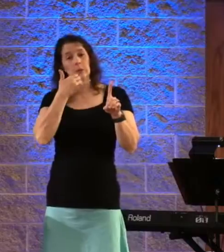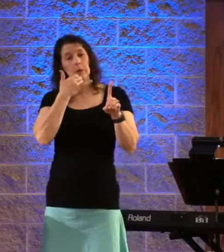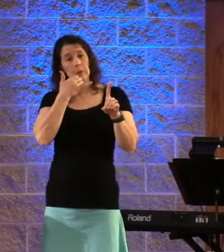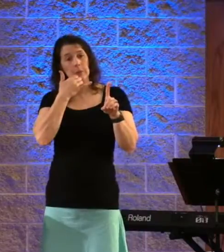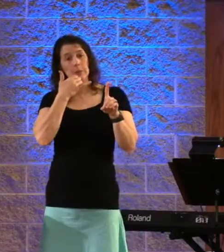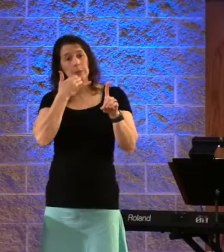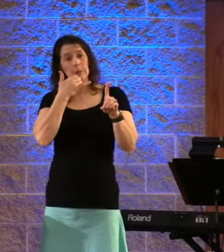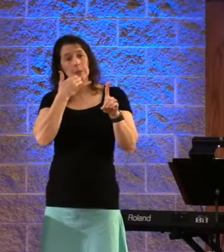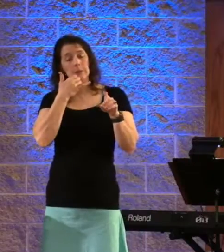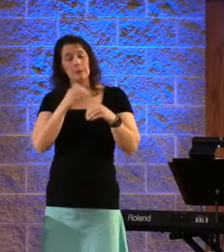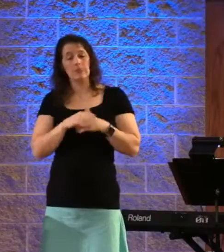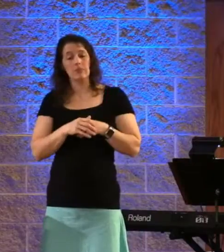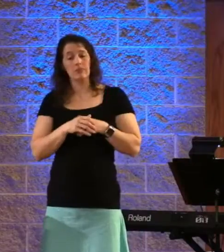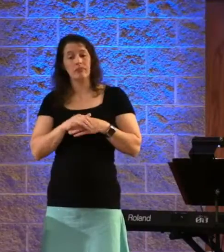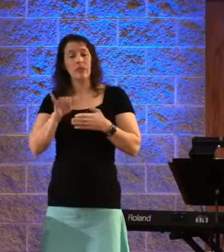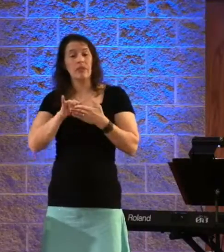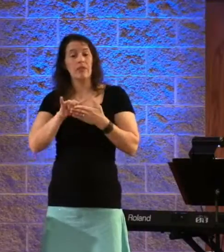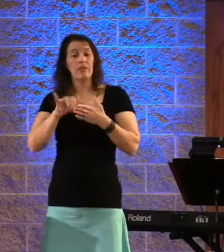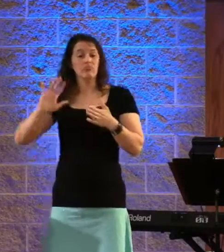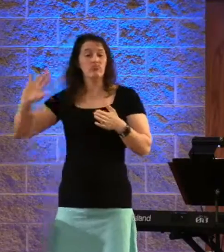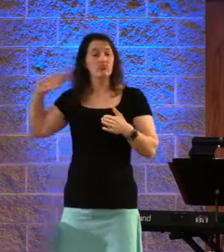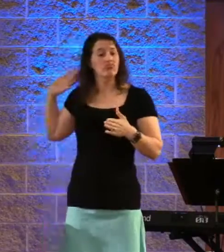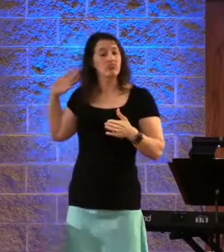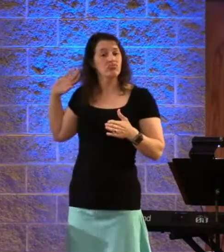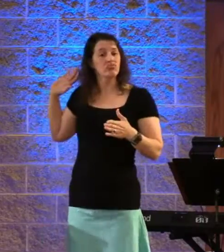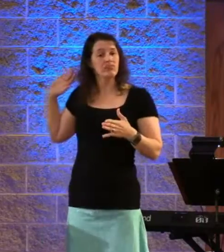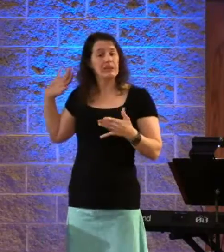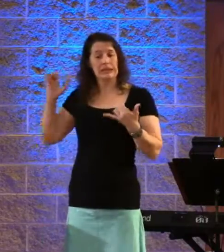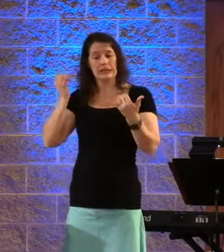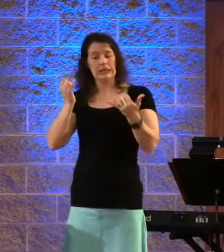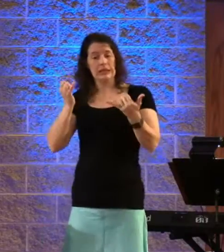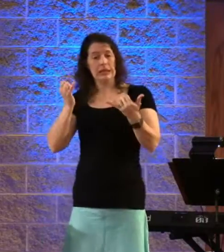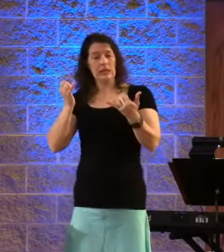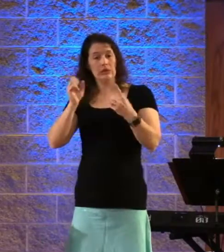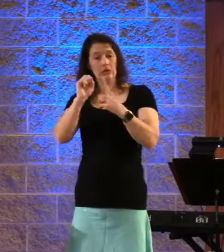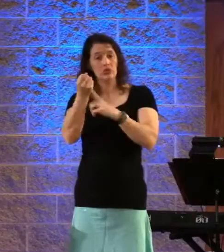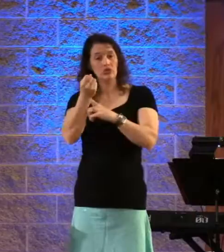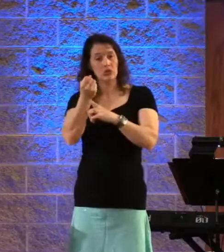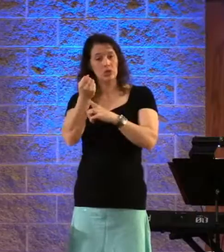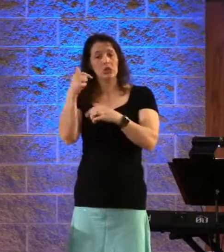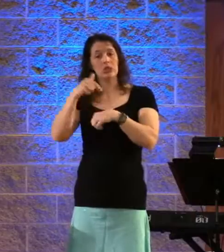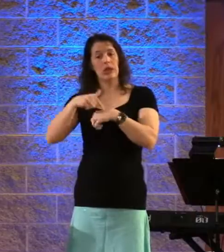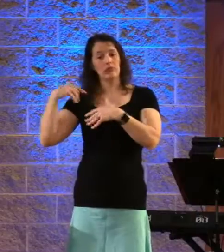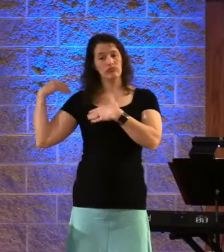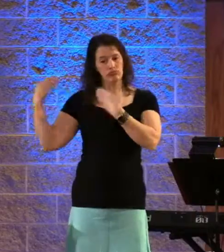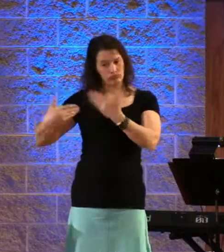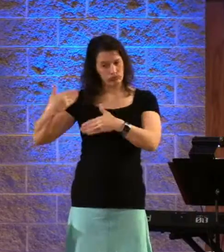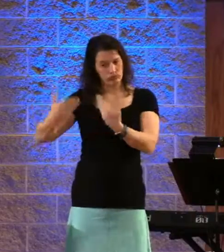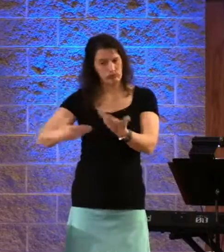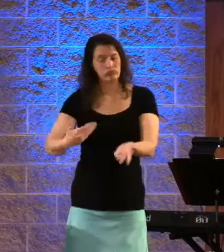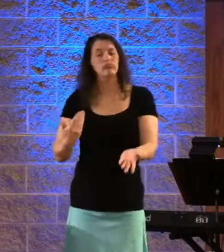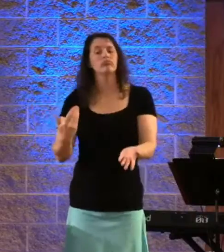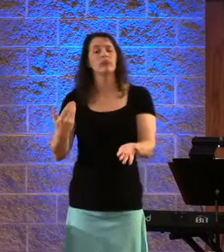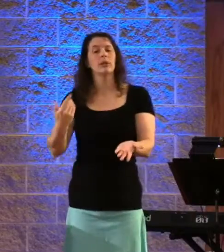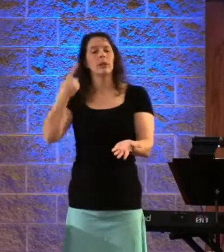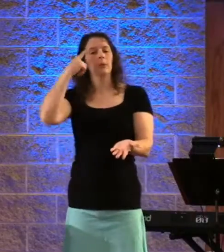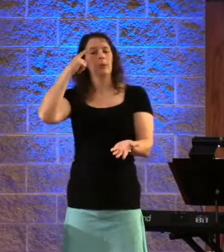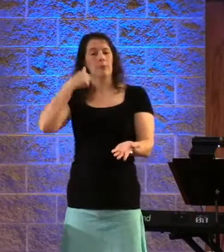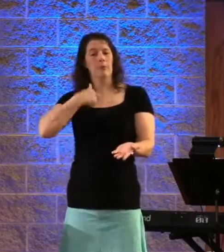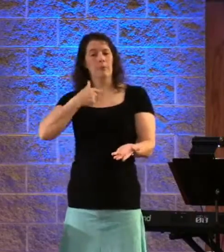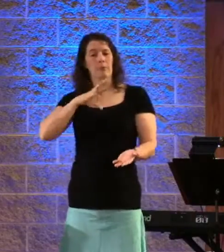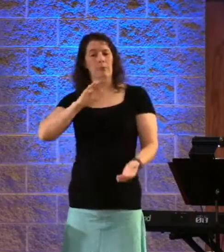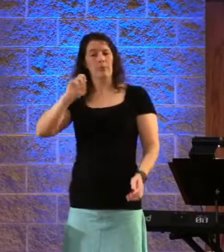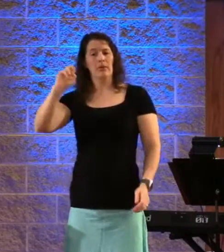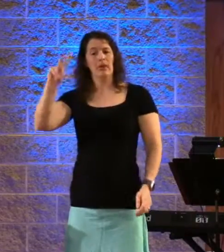grounds. And that was then, and this is now, and some time has elapsed, and you're thinking, can I come back to